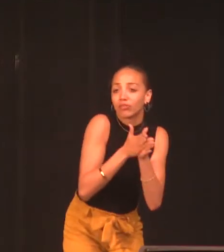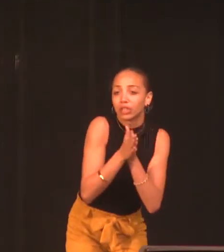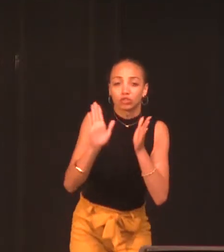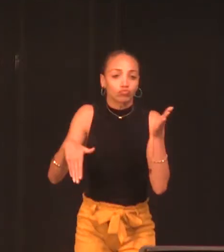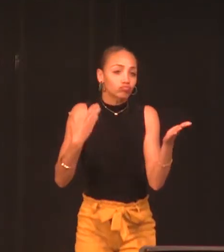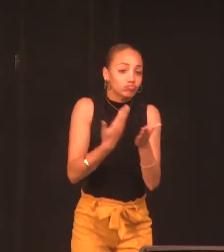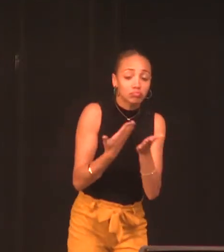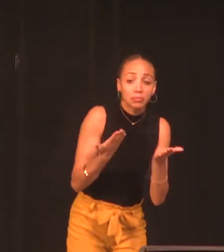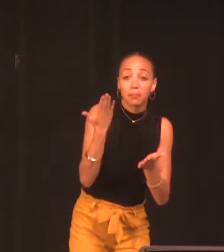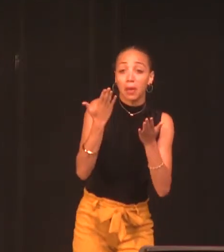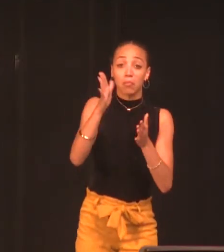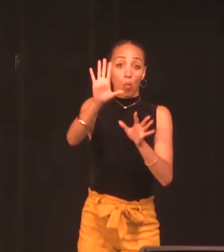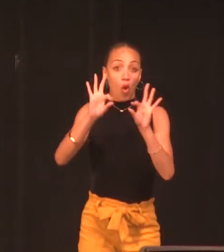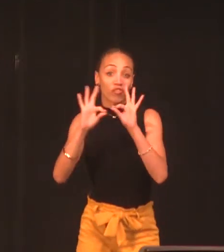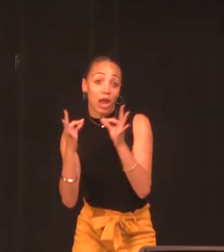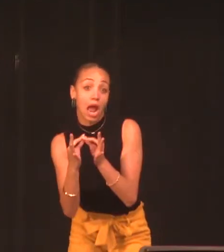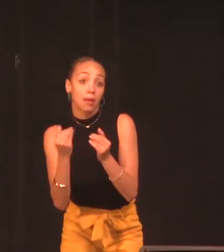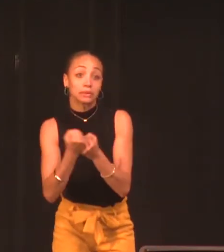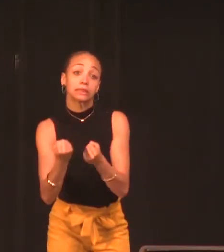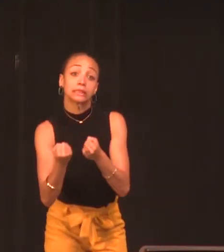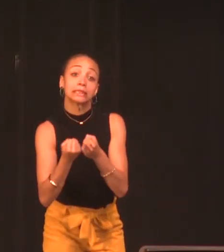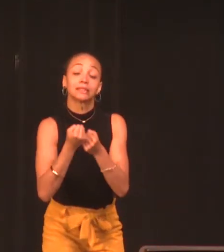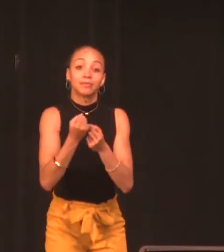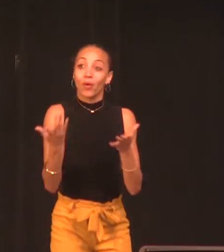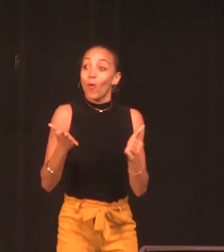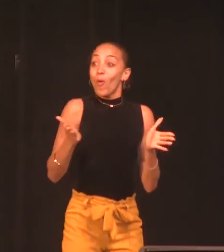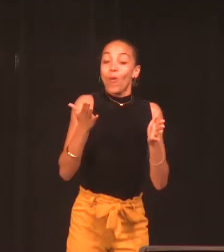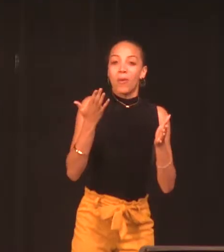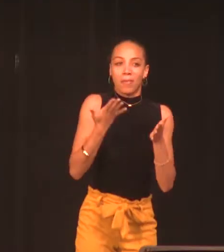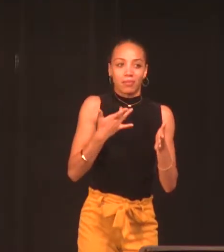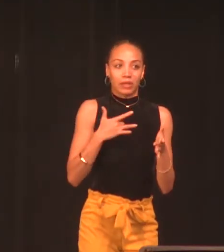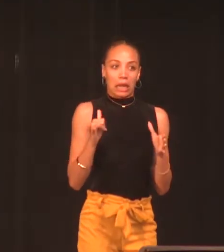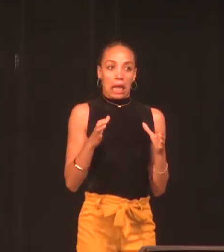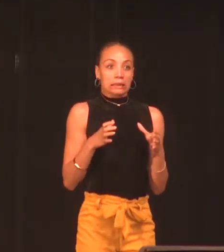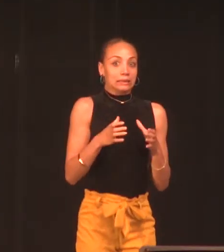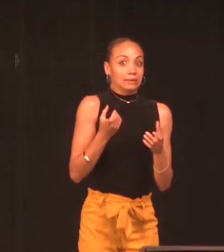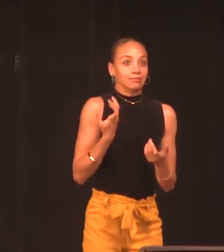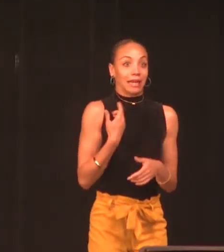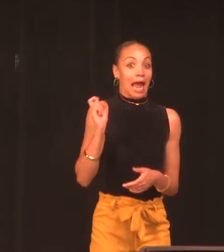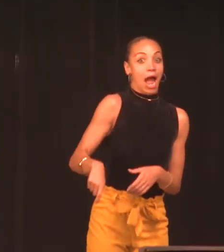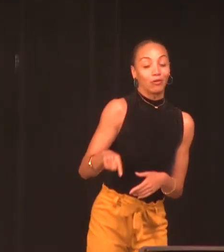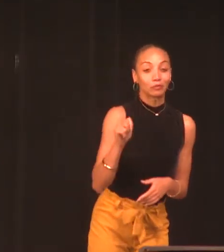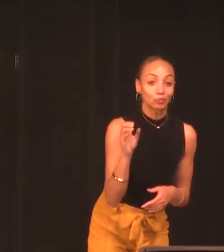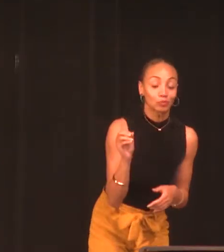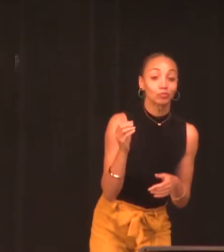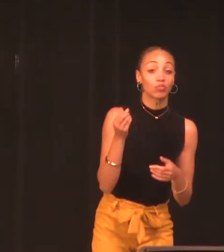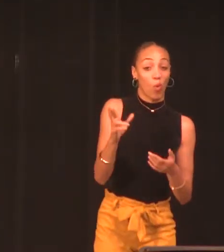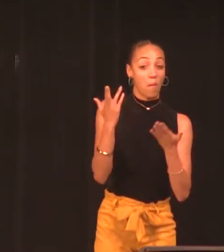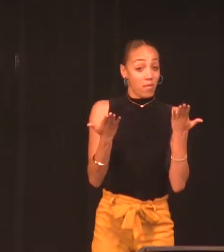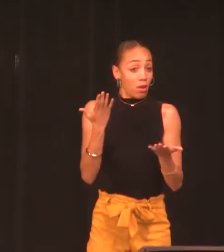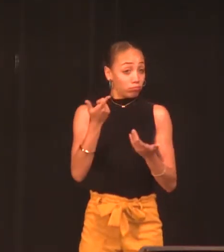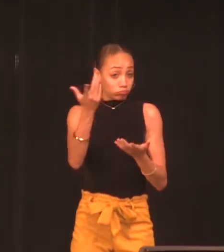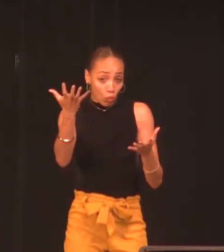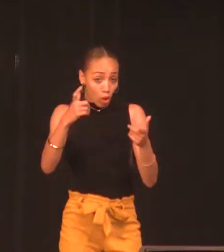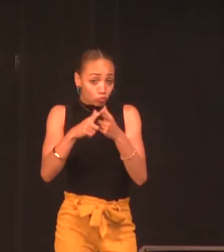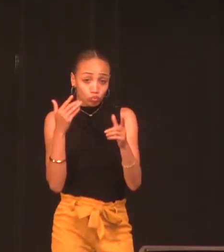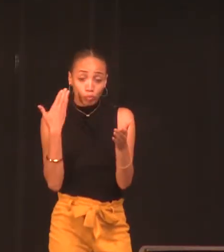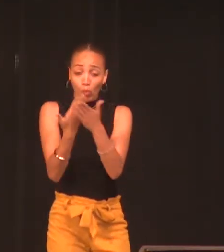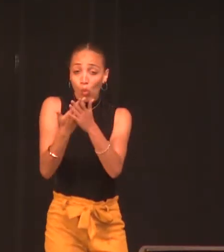There may have been different reasons that contributed to your motivation. It may have been your family urging you on. It may have been an obligation you felt